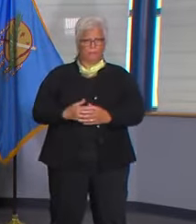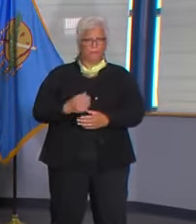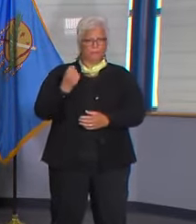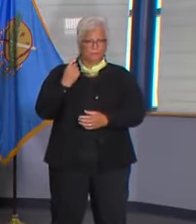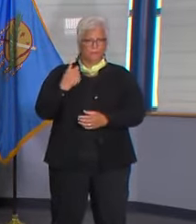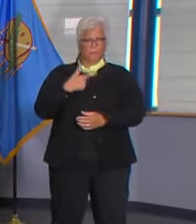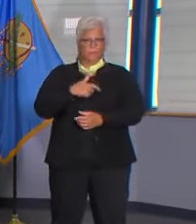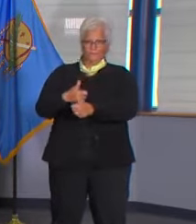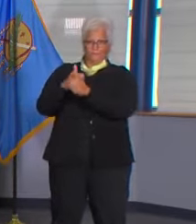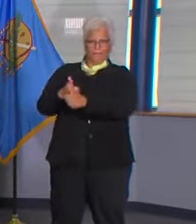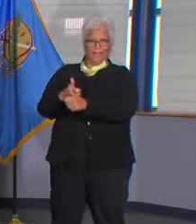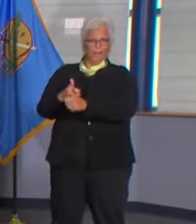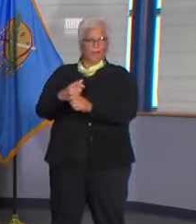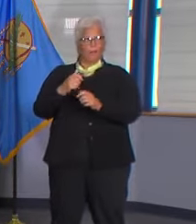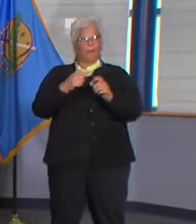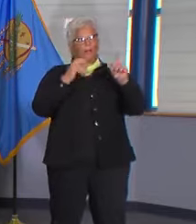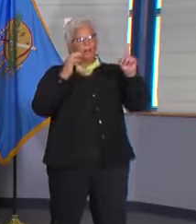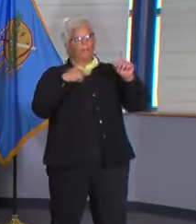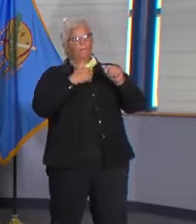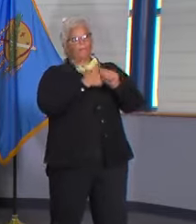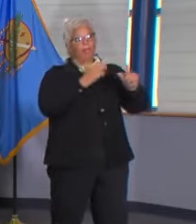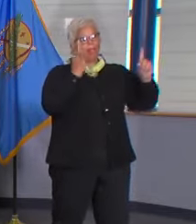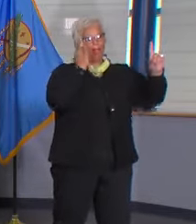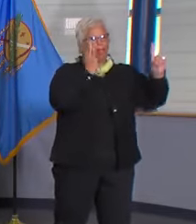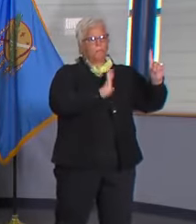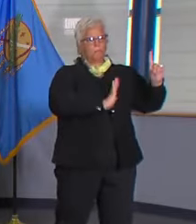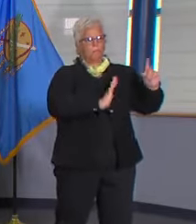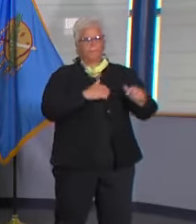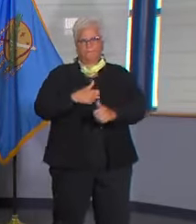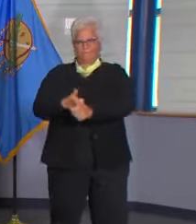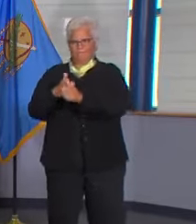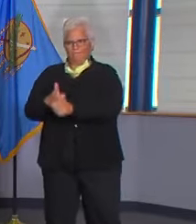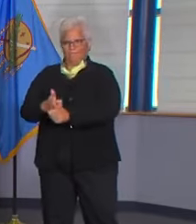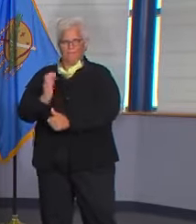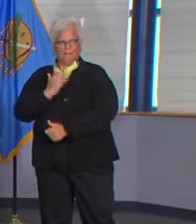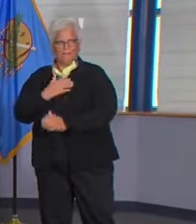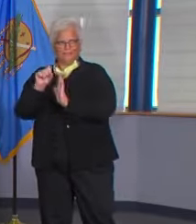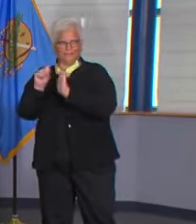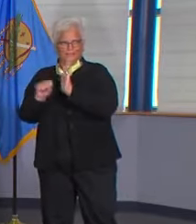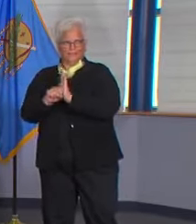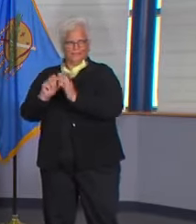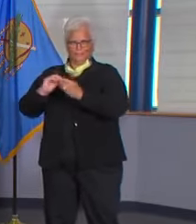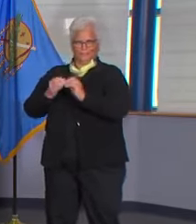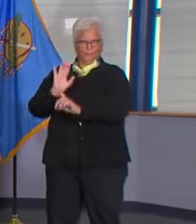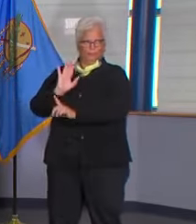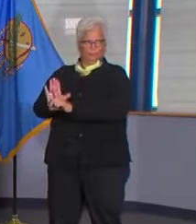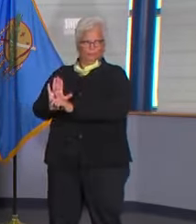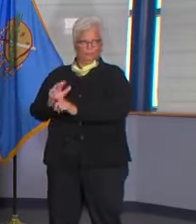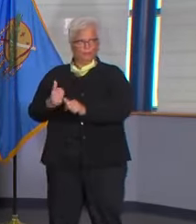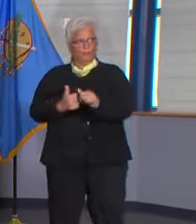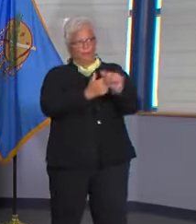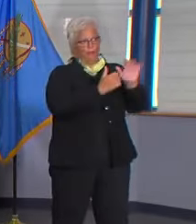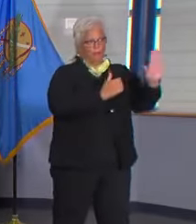data here on the local level, and making the right decisions based on the data that we collect and analyze.